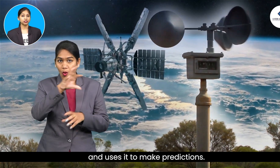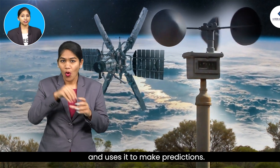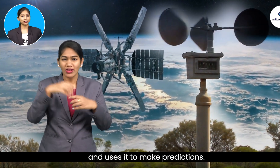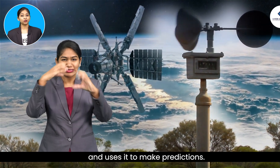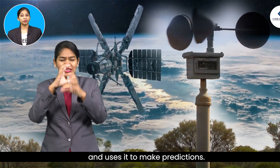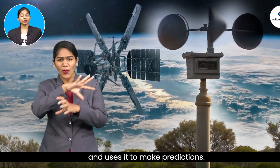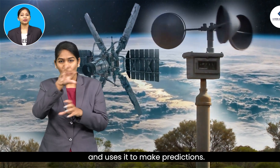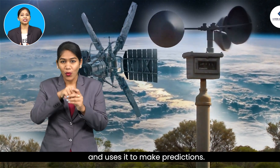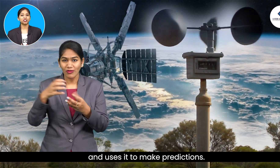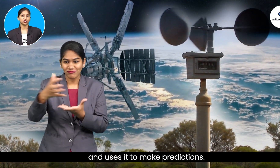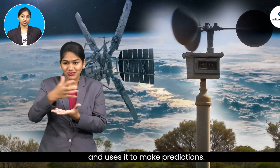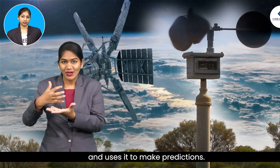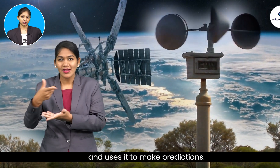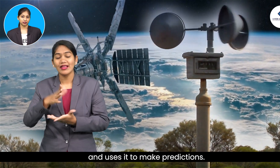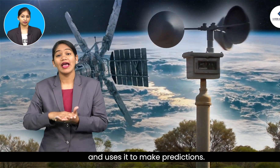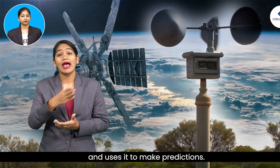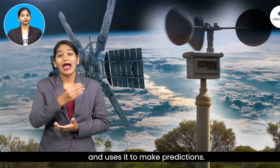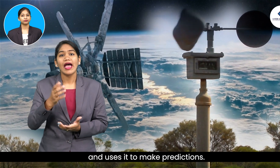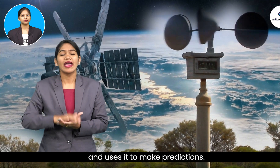uses it to make predictions